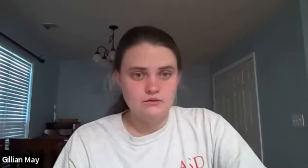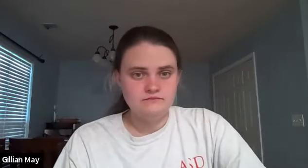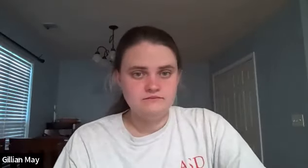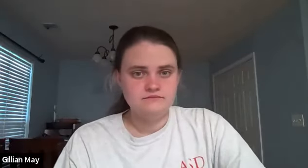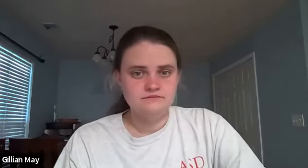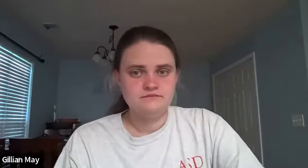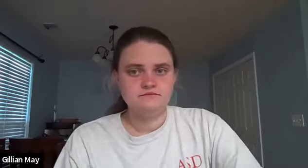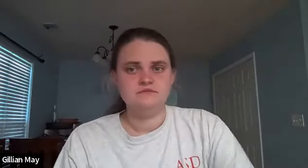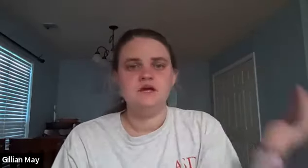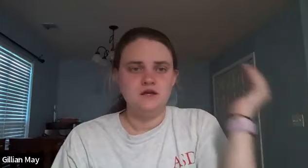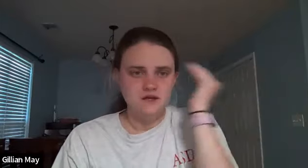No.